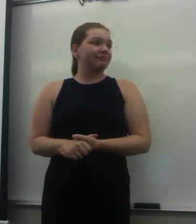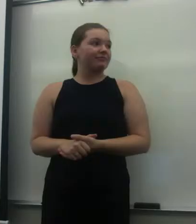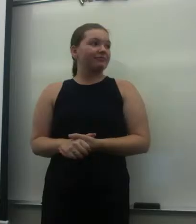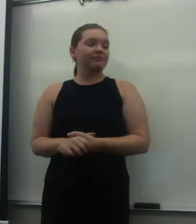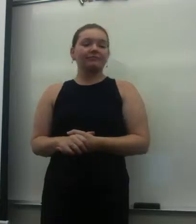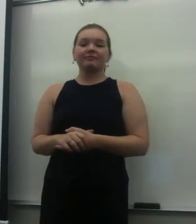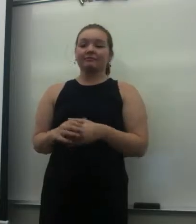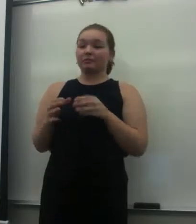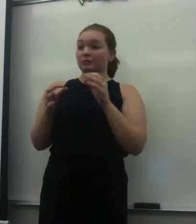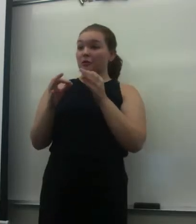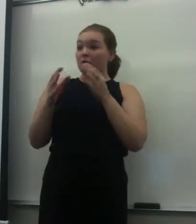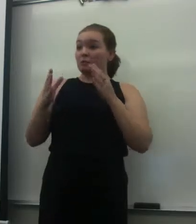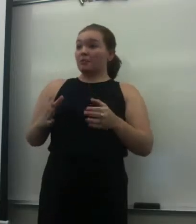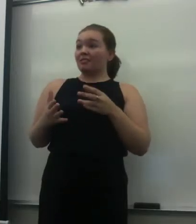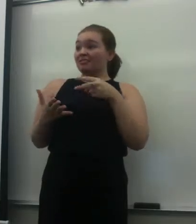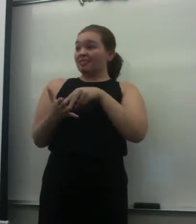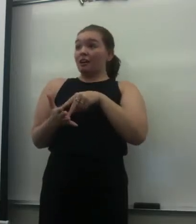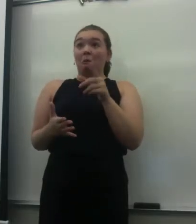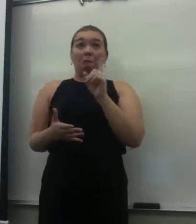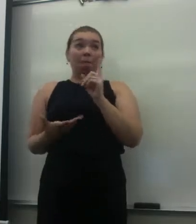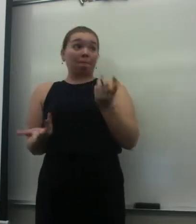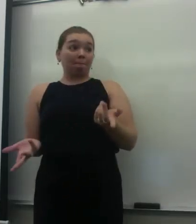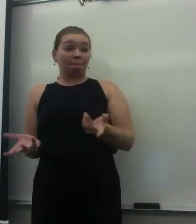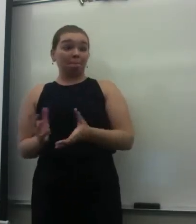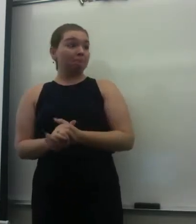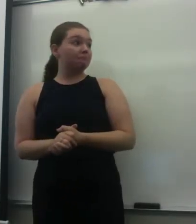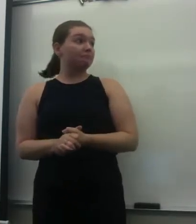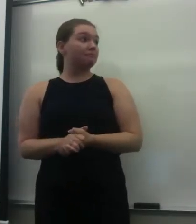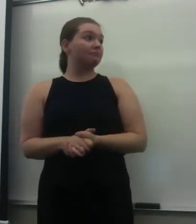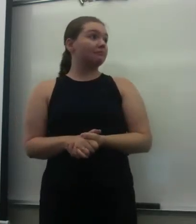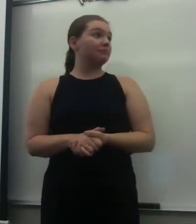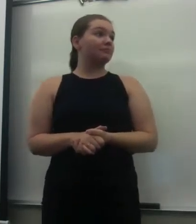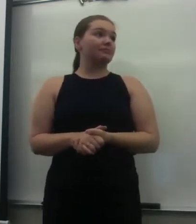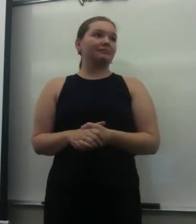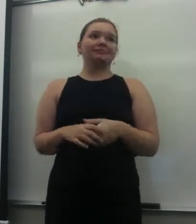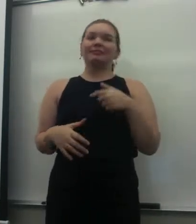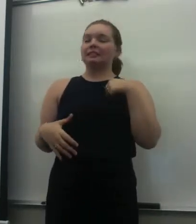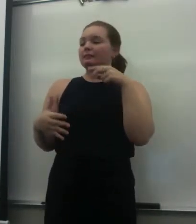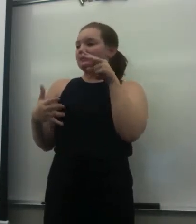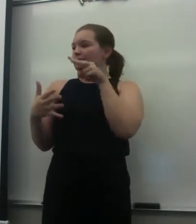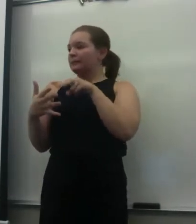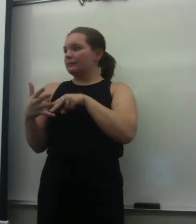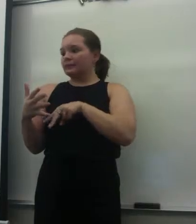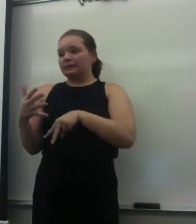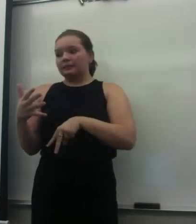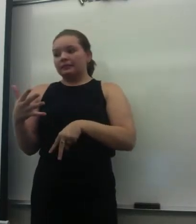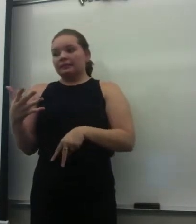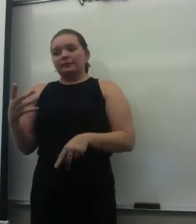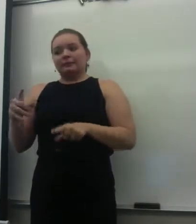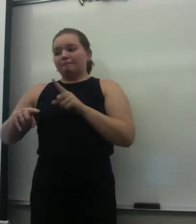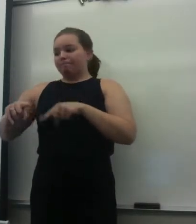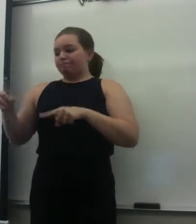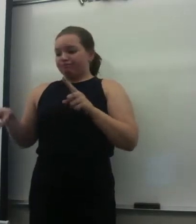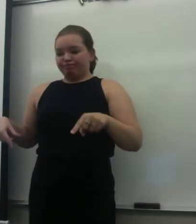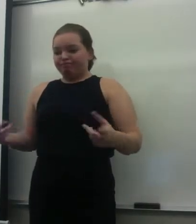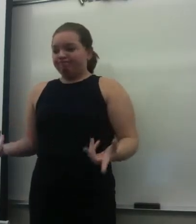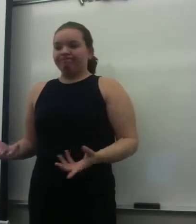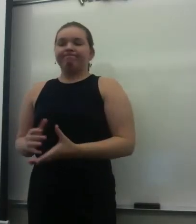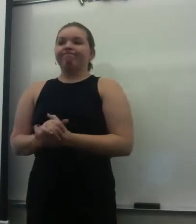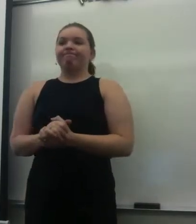Placement. For legal interpreting, I read very many different things about placement. It all just depends on the situation, and